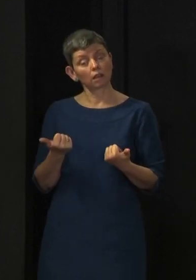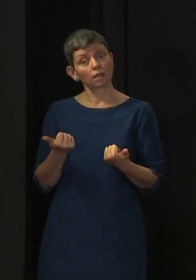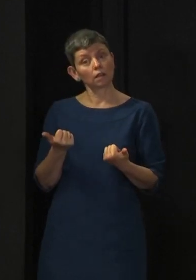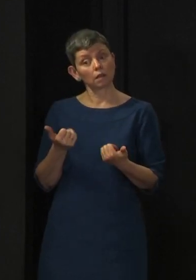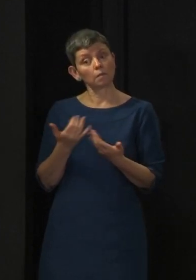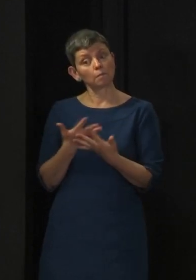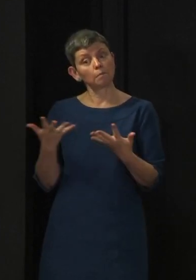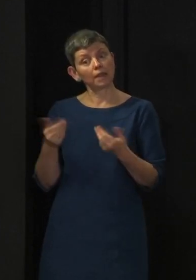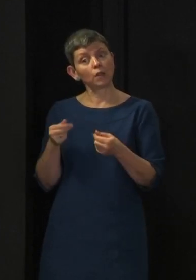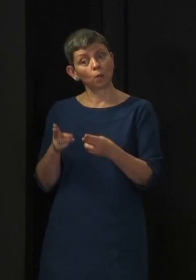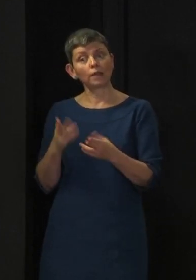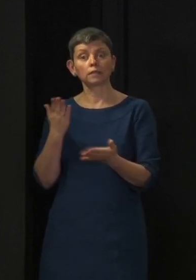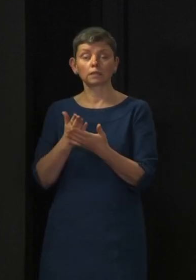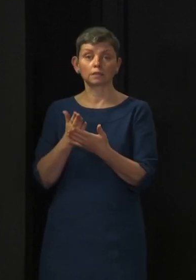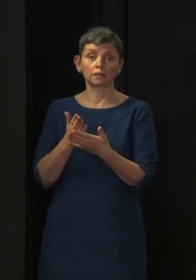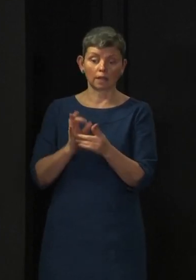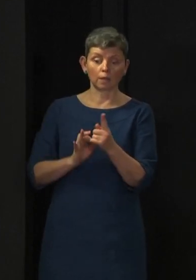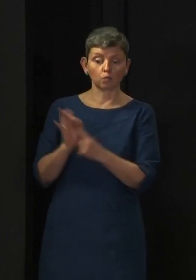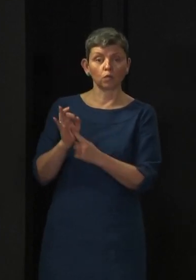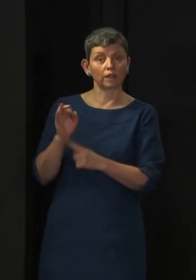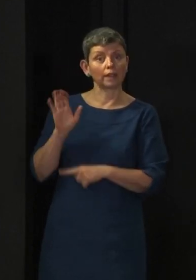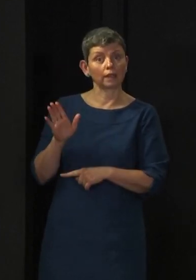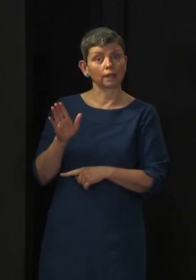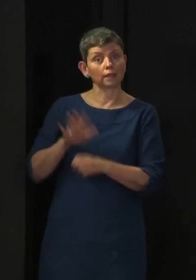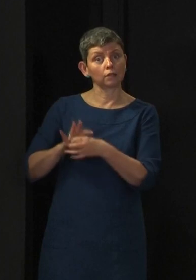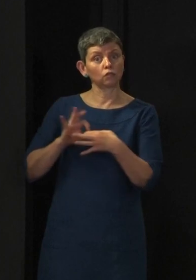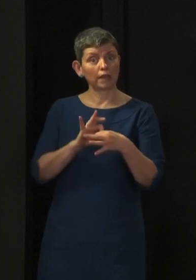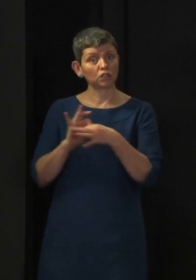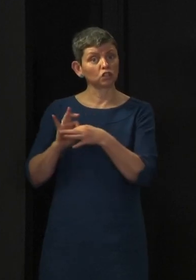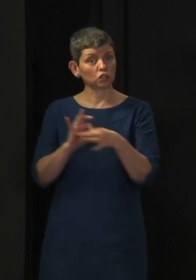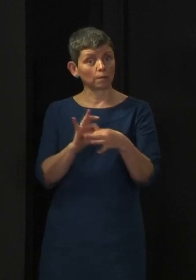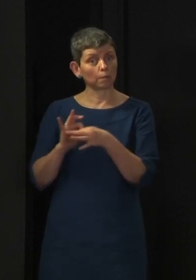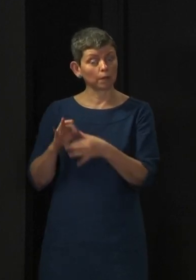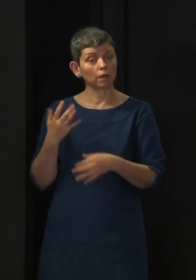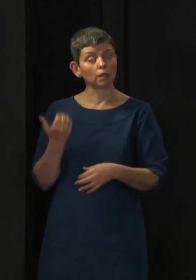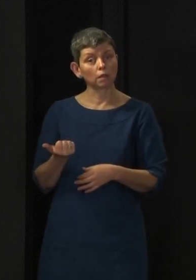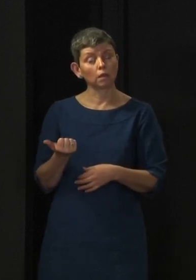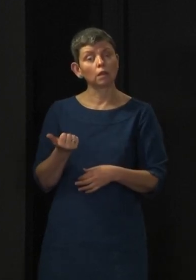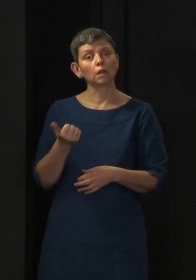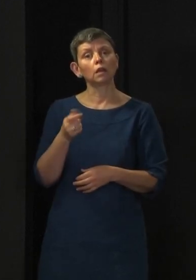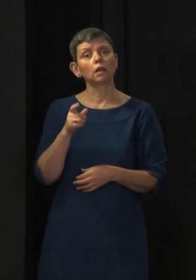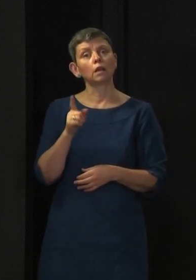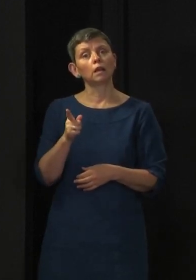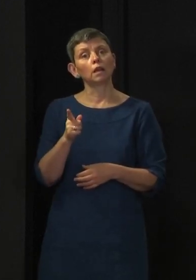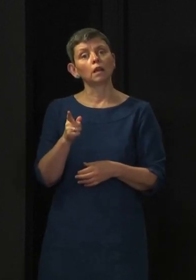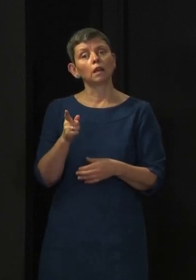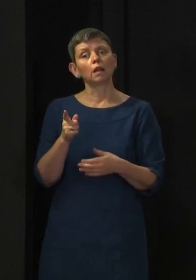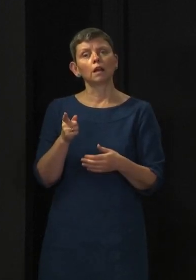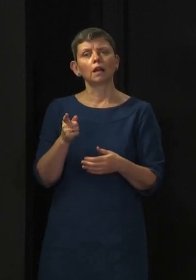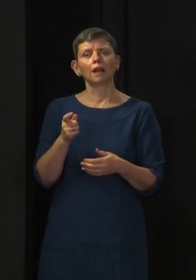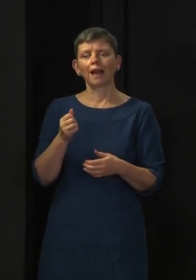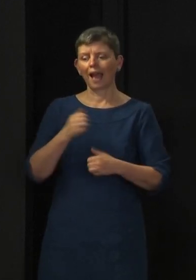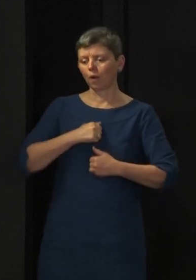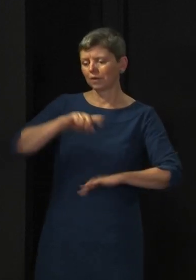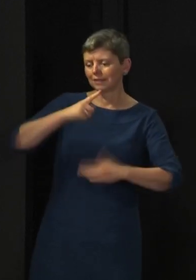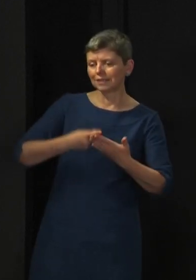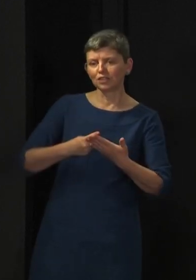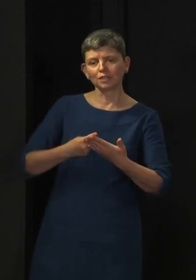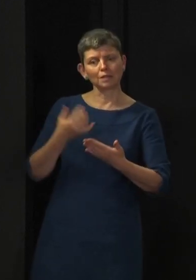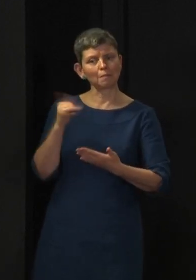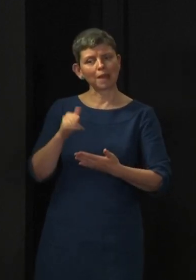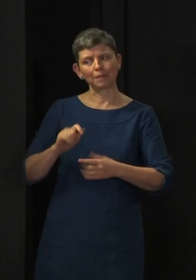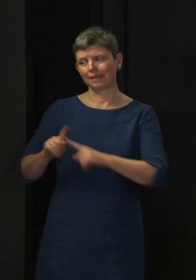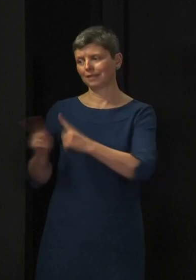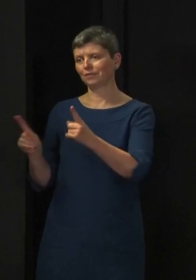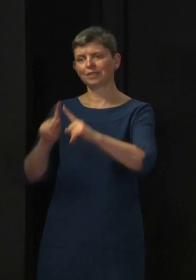I'll keep doing my bit to try to make sure that while we will all, you know, increasingly we'll come to different decisions depending on